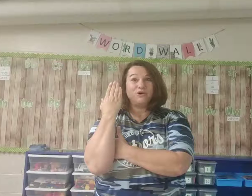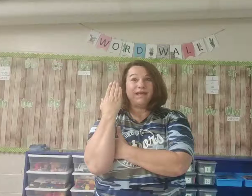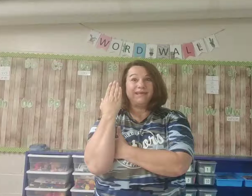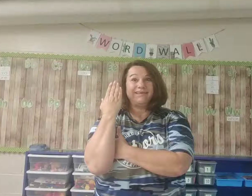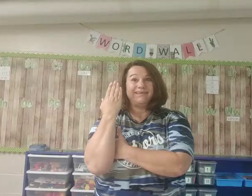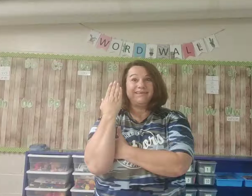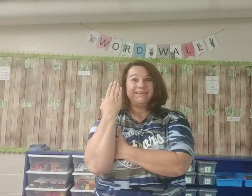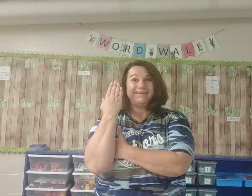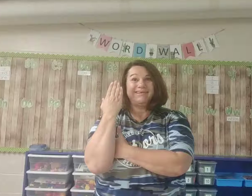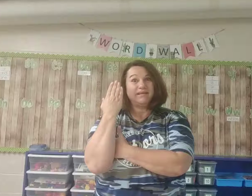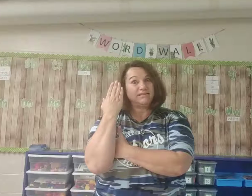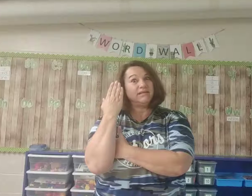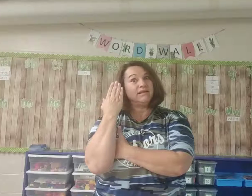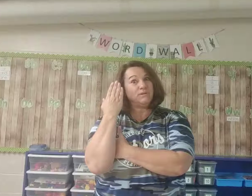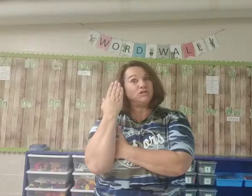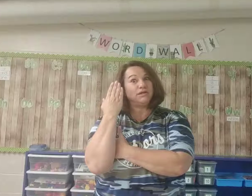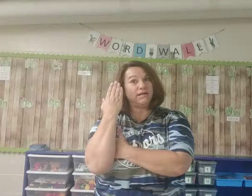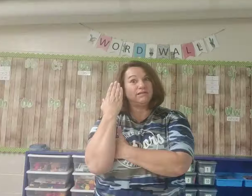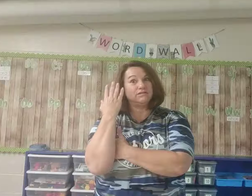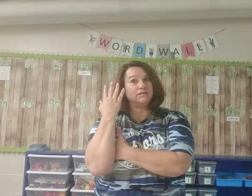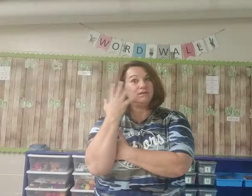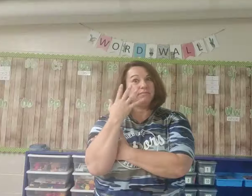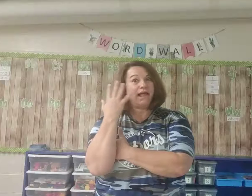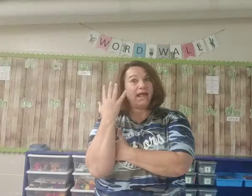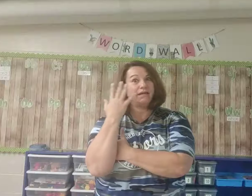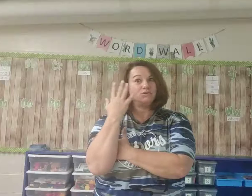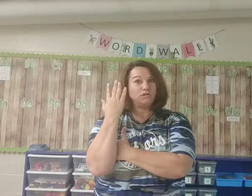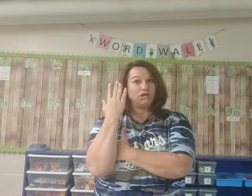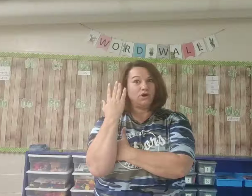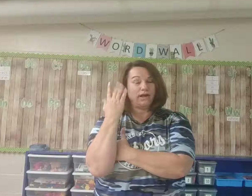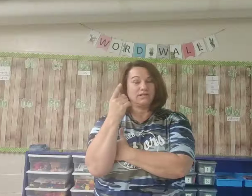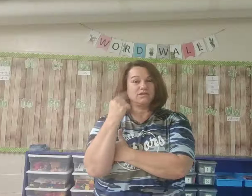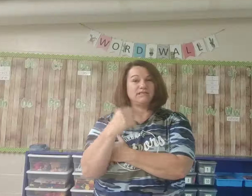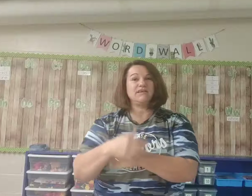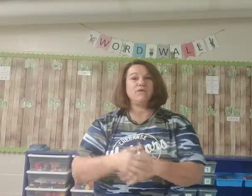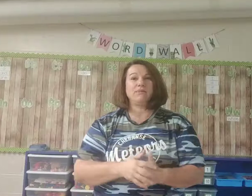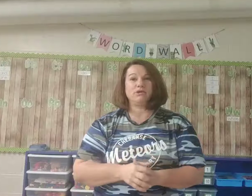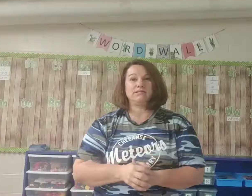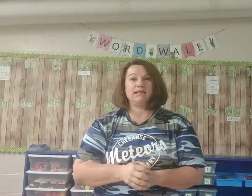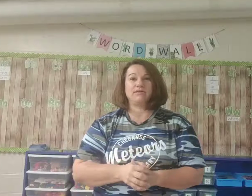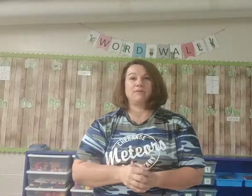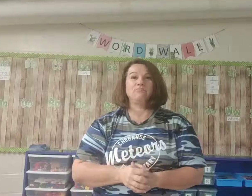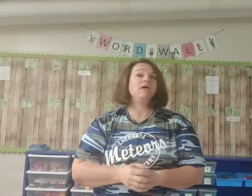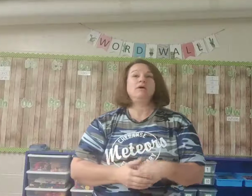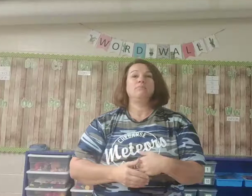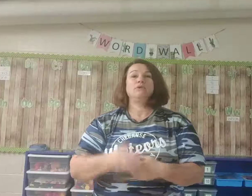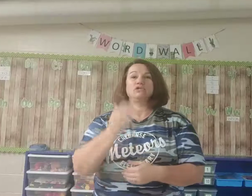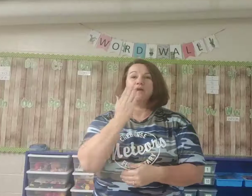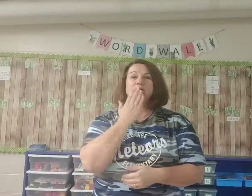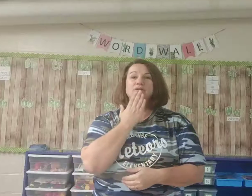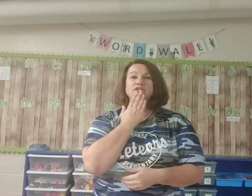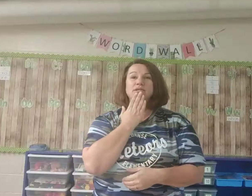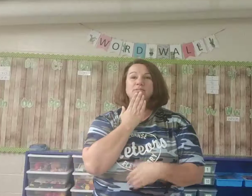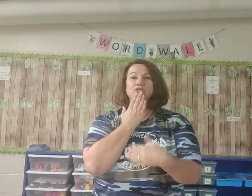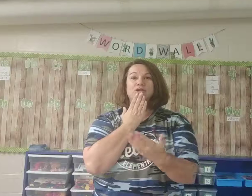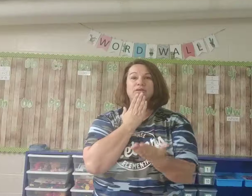morning. It's a little bit tricky because there's a little bit of hand switching going on. So let's see if we can put it together. Put your hand on your chin. Put your other